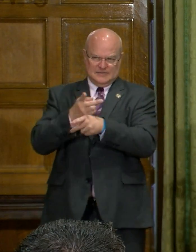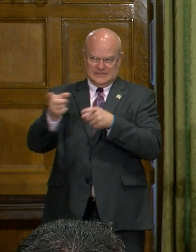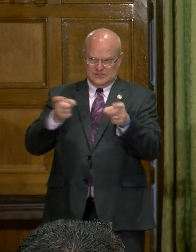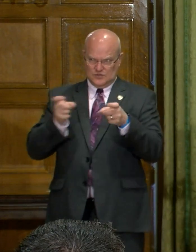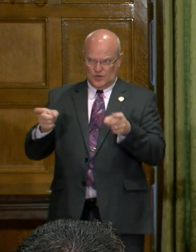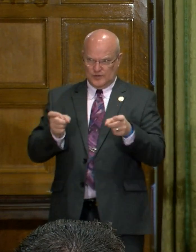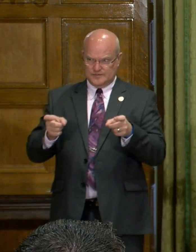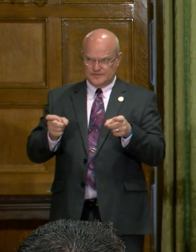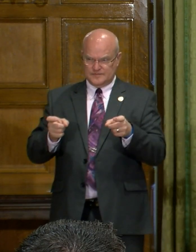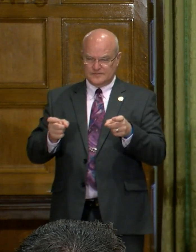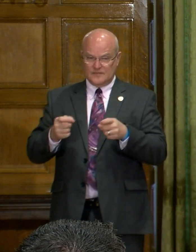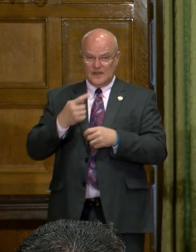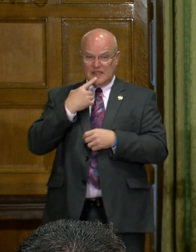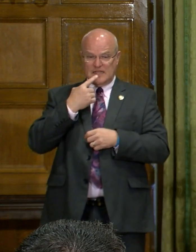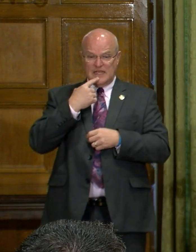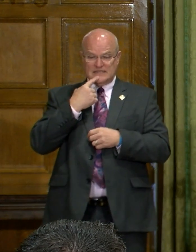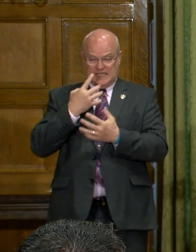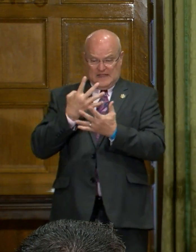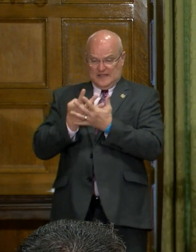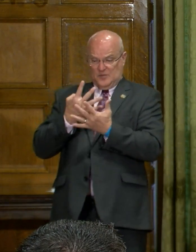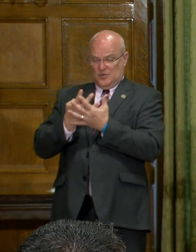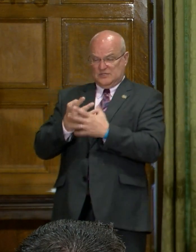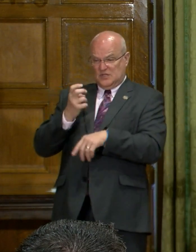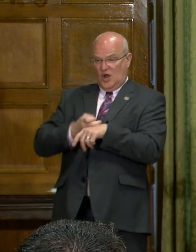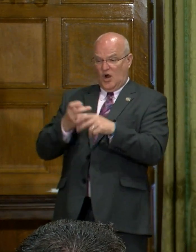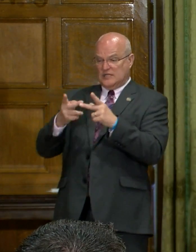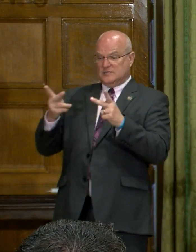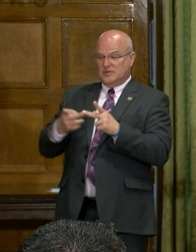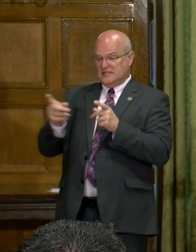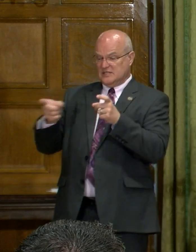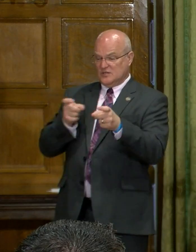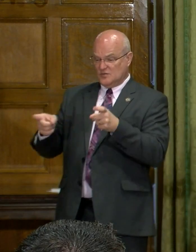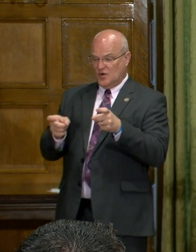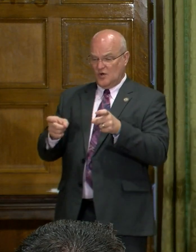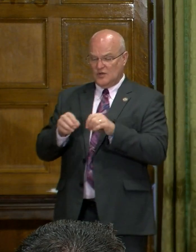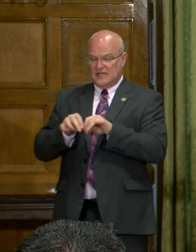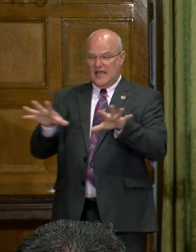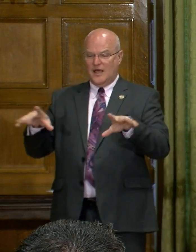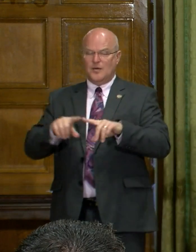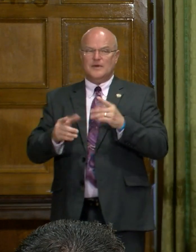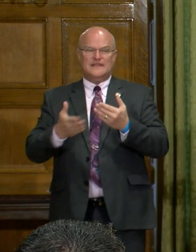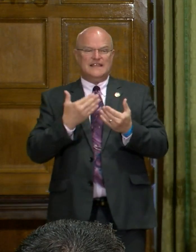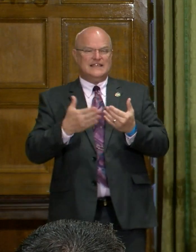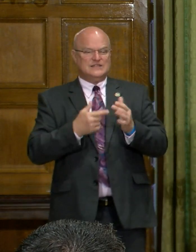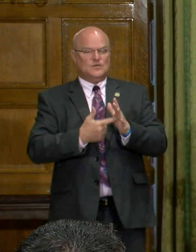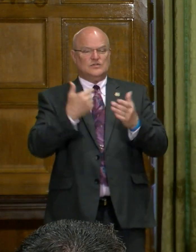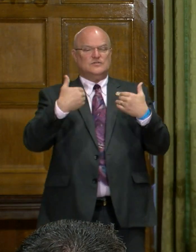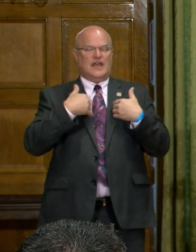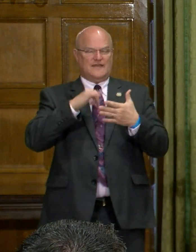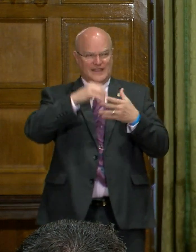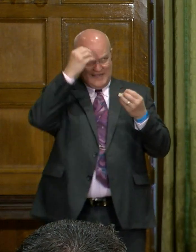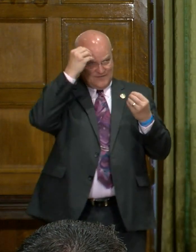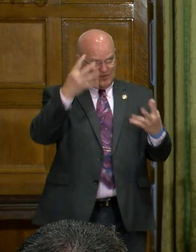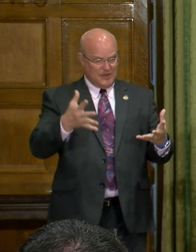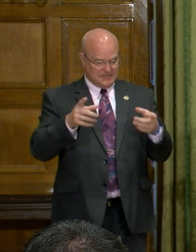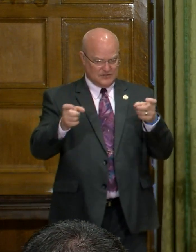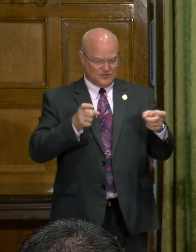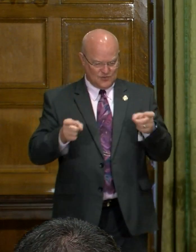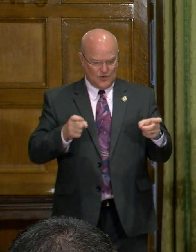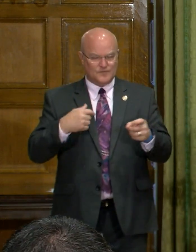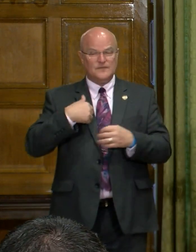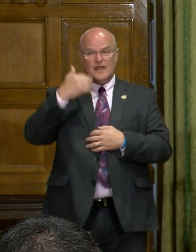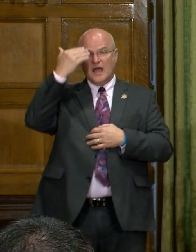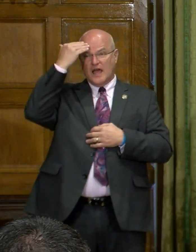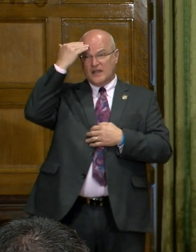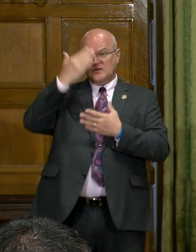I just stated, in the prison, it's the hardest place to control an outbreak, but the easiest once you have that information. I know